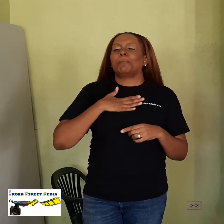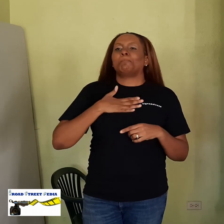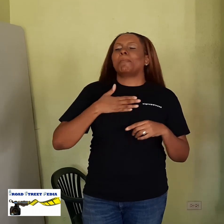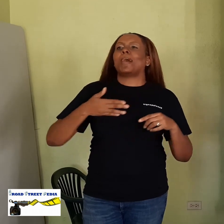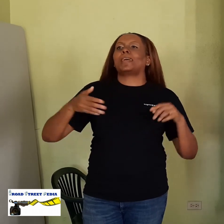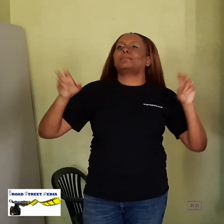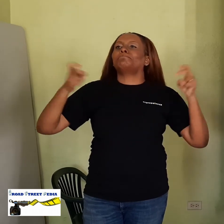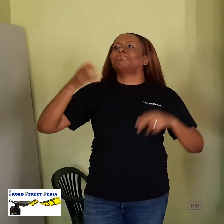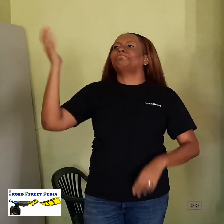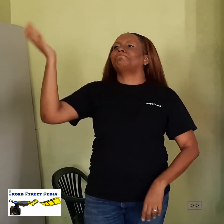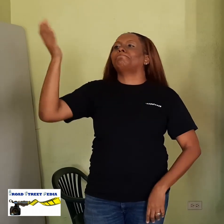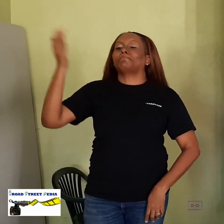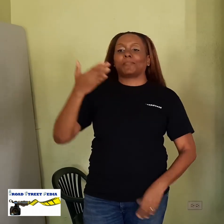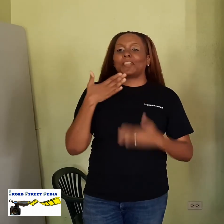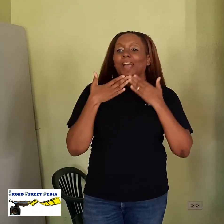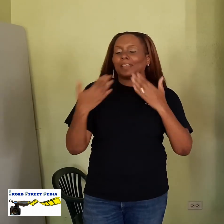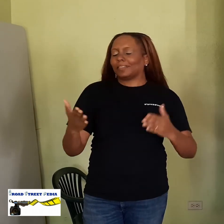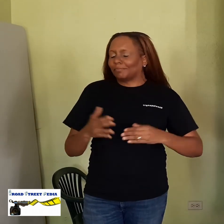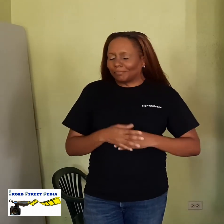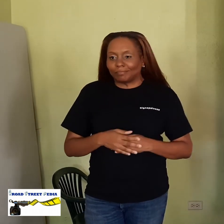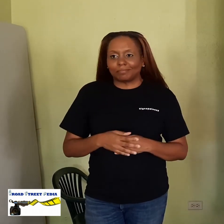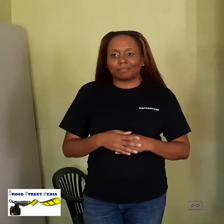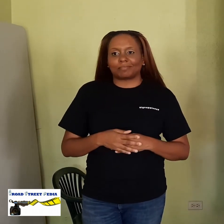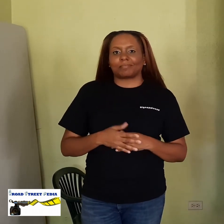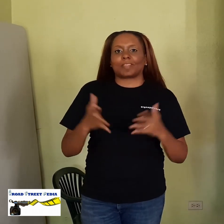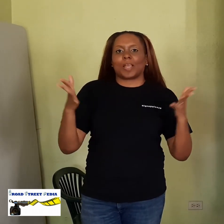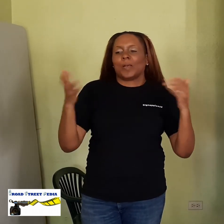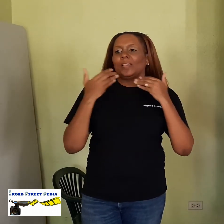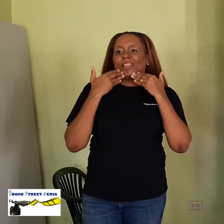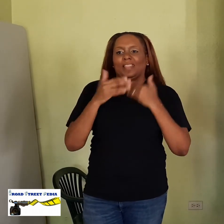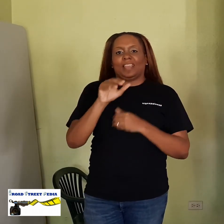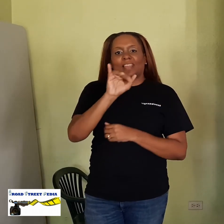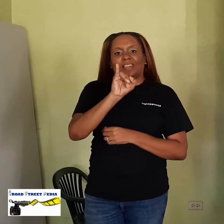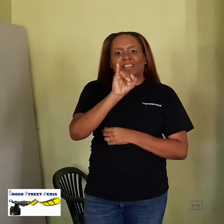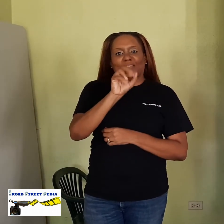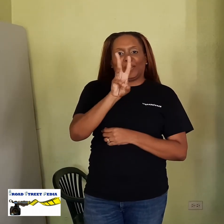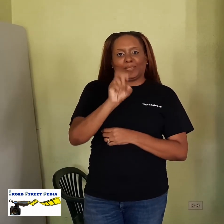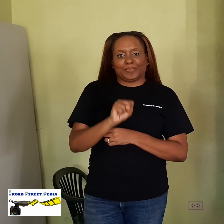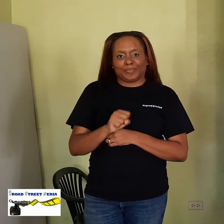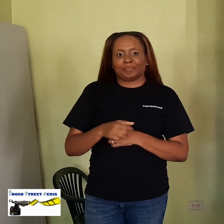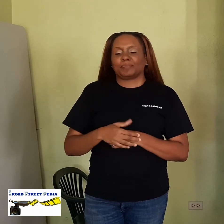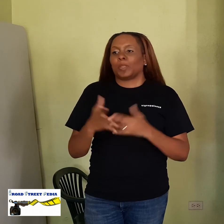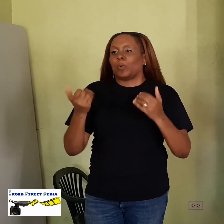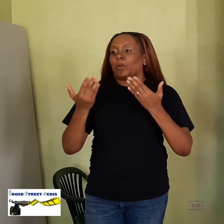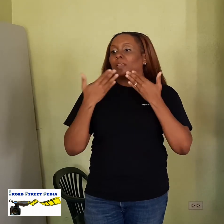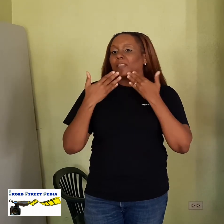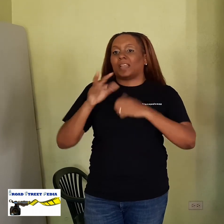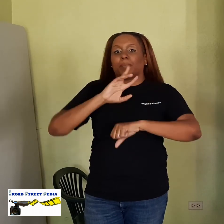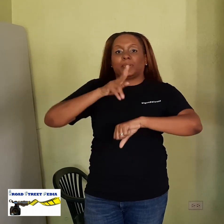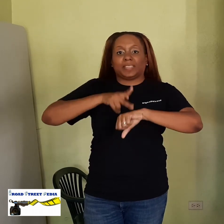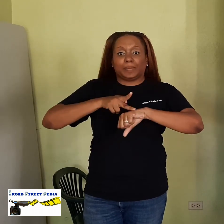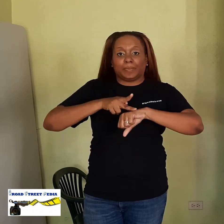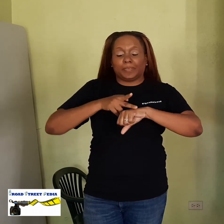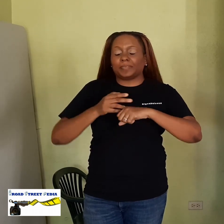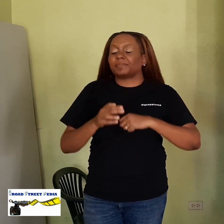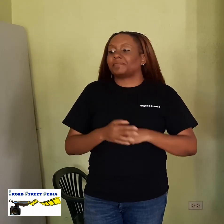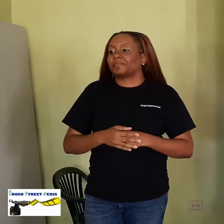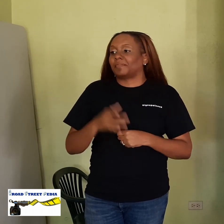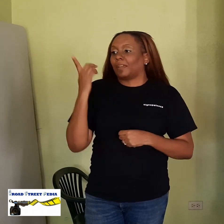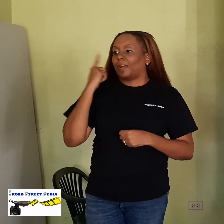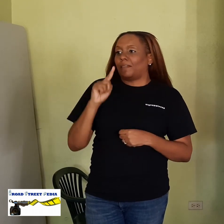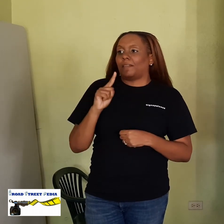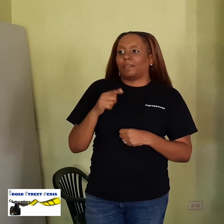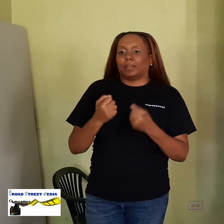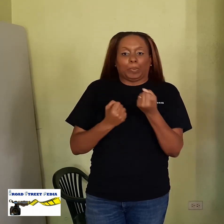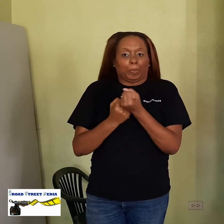se. I want to say thank you first of all to the Irving Wilson School and to Miss Aline for facilitating this program